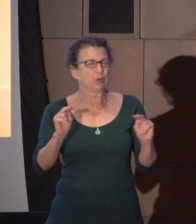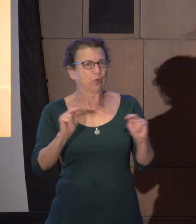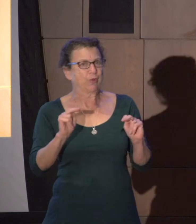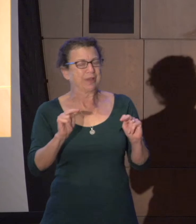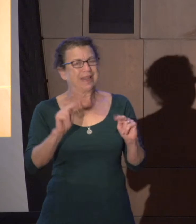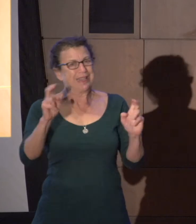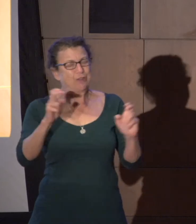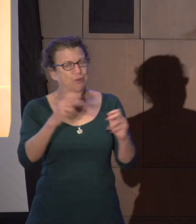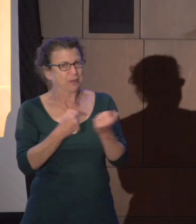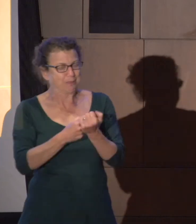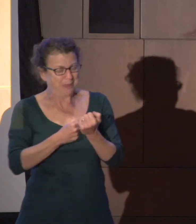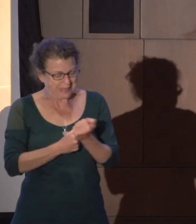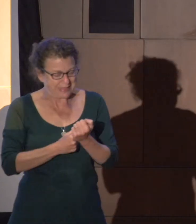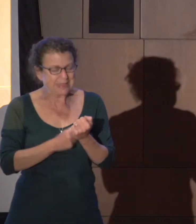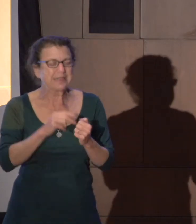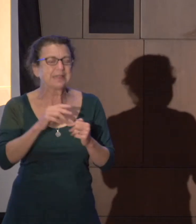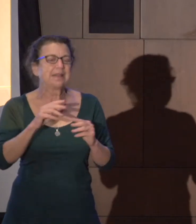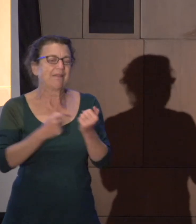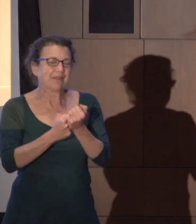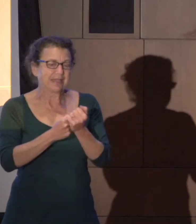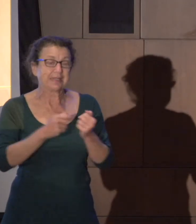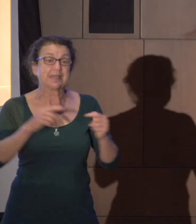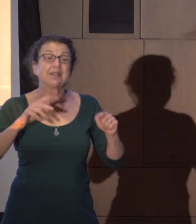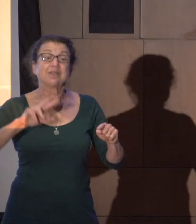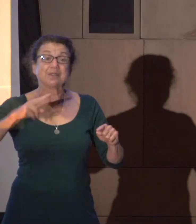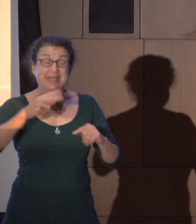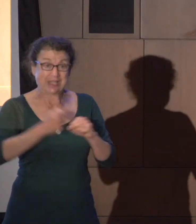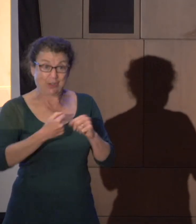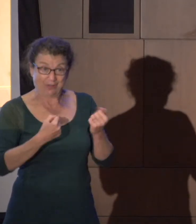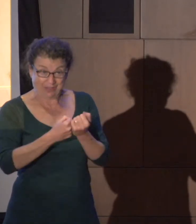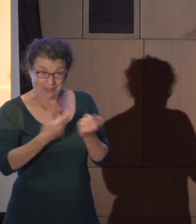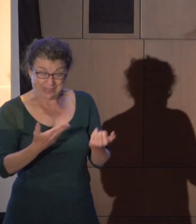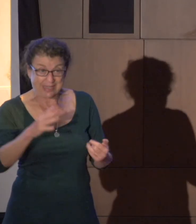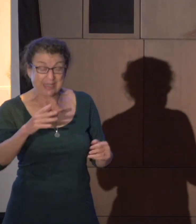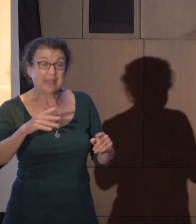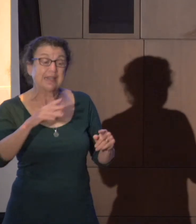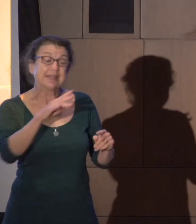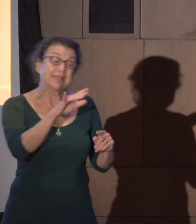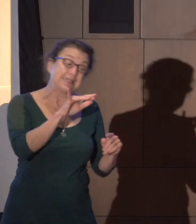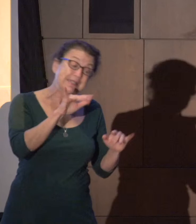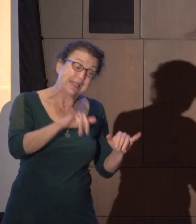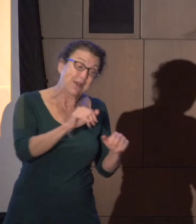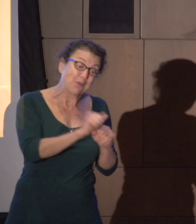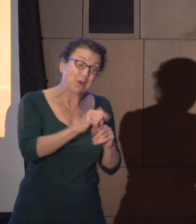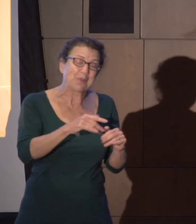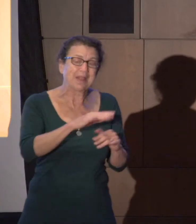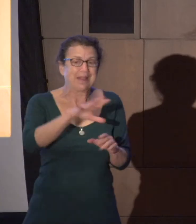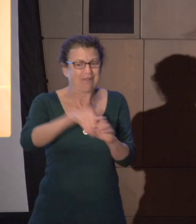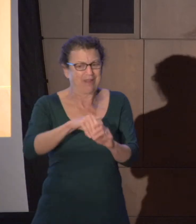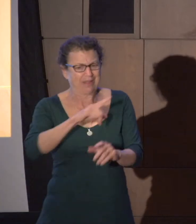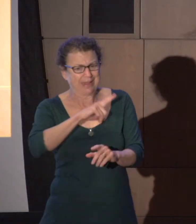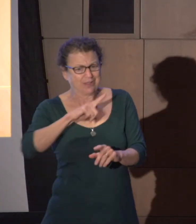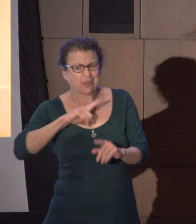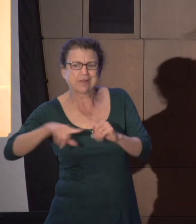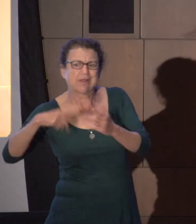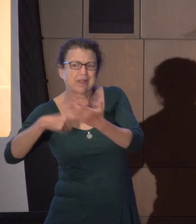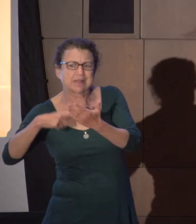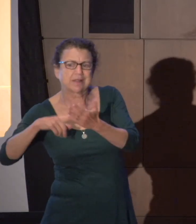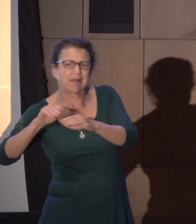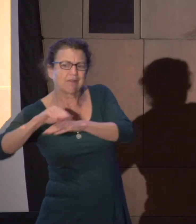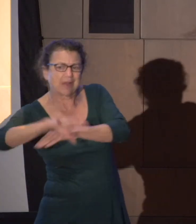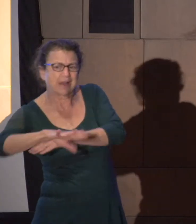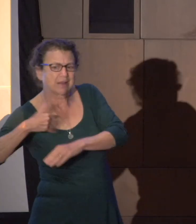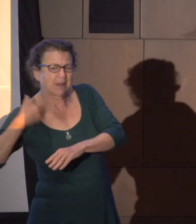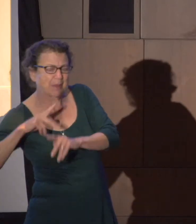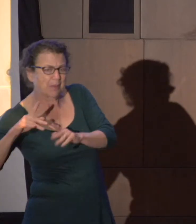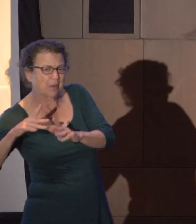issues-based advocacy program in Concord. Now, in our second year of advocacy, Stay Work Play has engaged the state legislature on issues that affect whether young